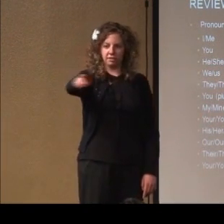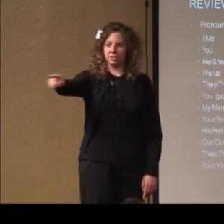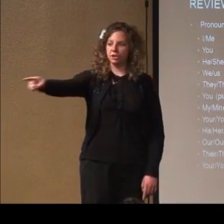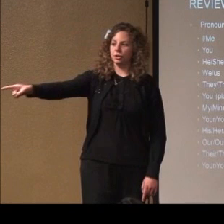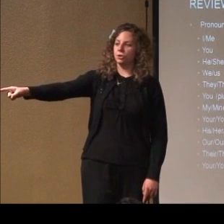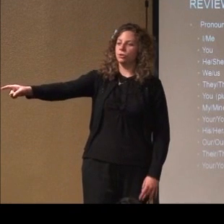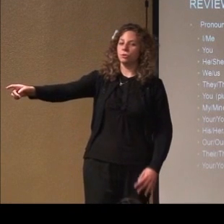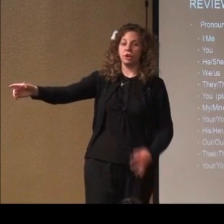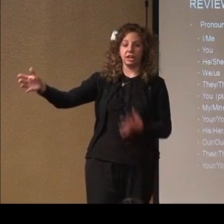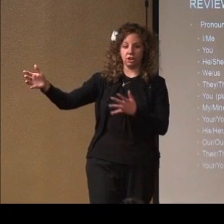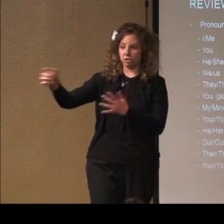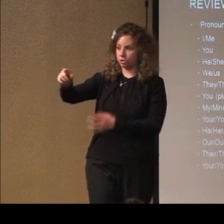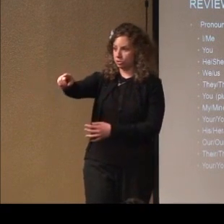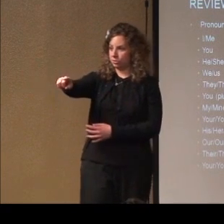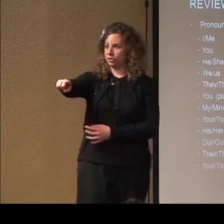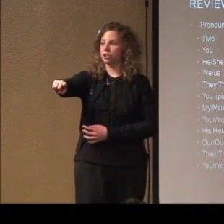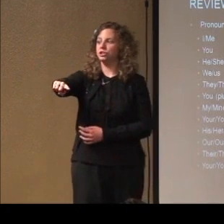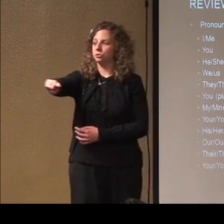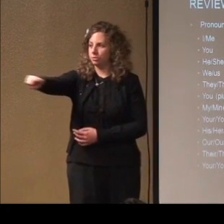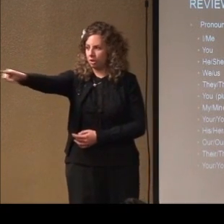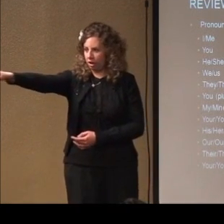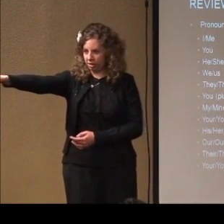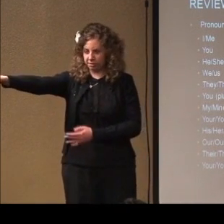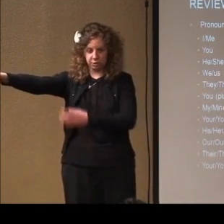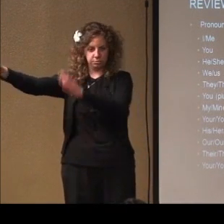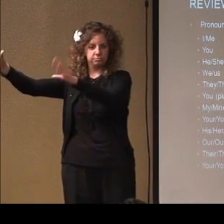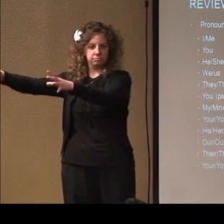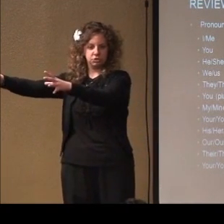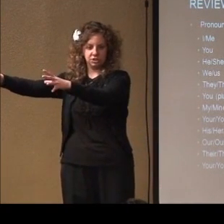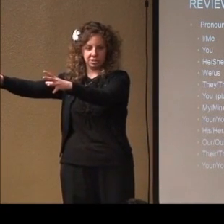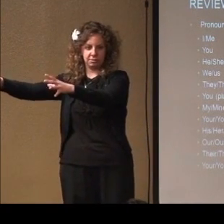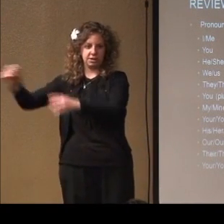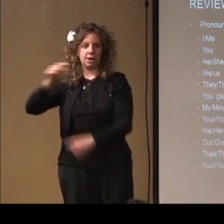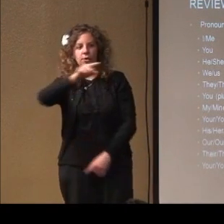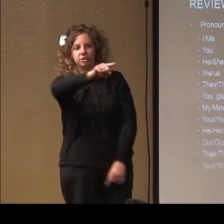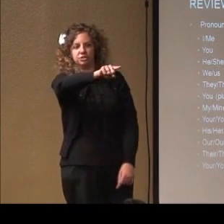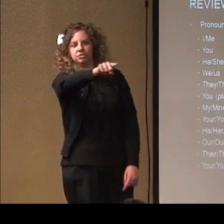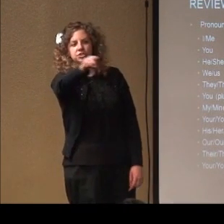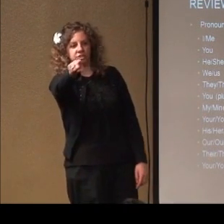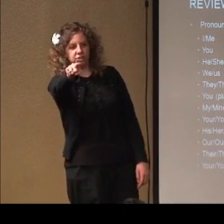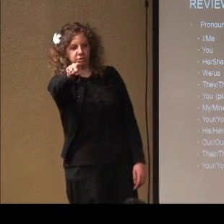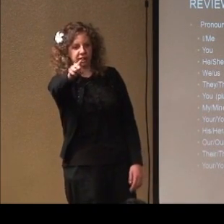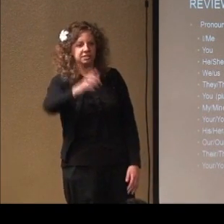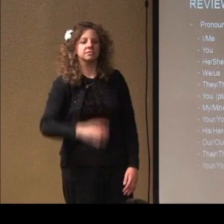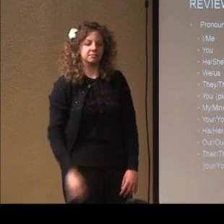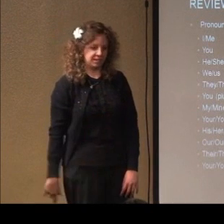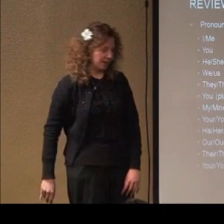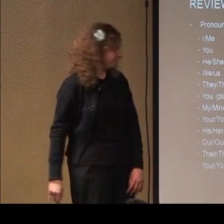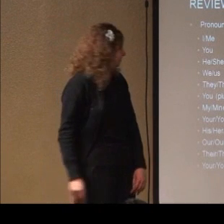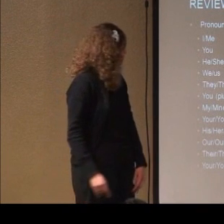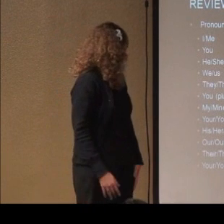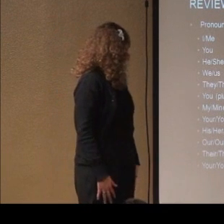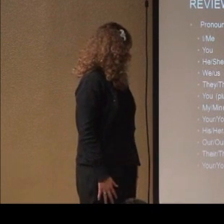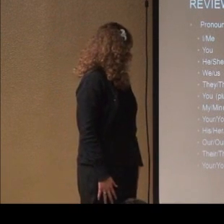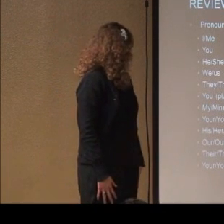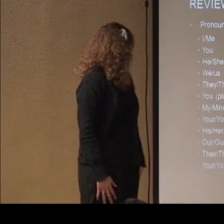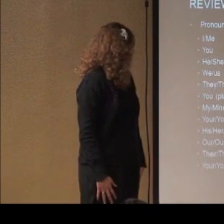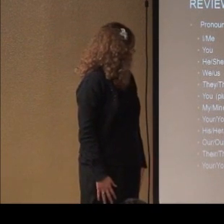of you, or I could also just refer to all of you just sitting right there, or just you guys. Okay? Then we